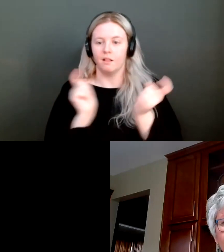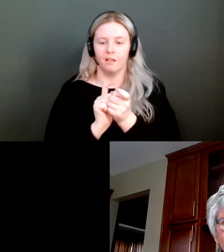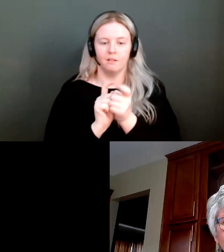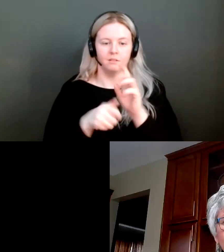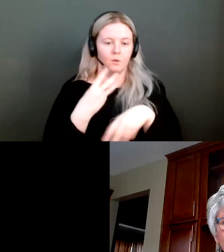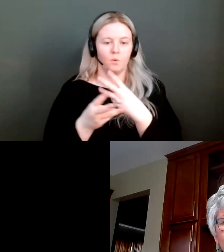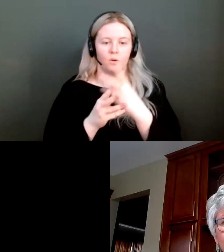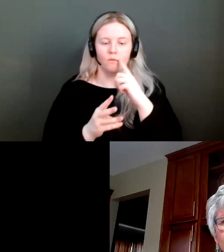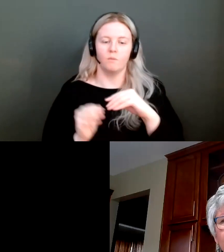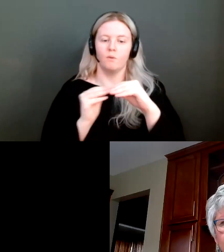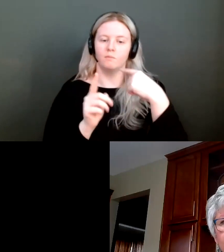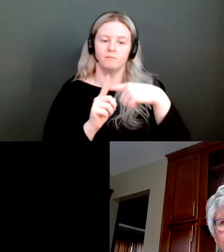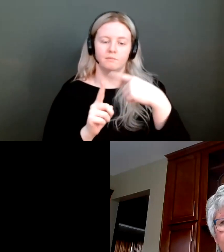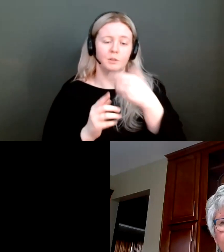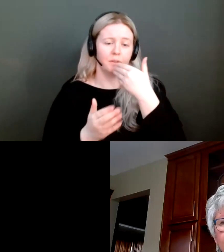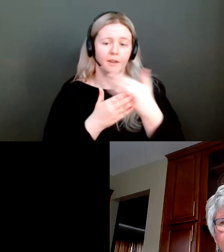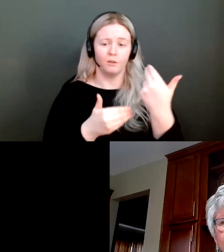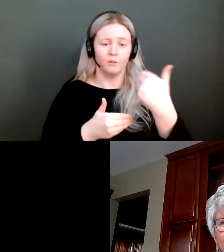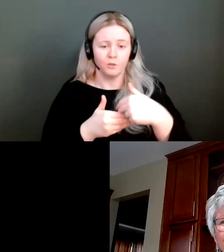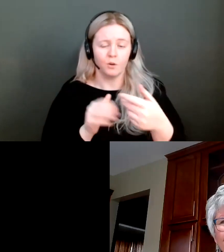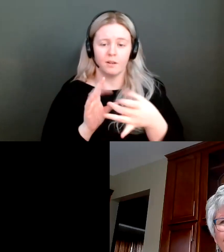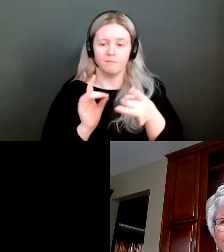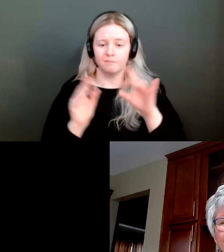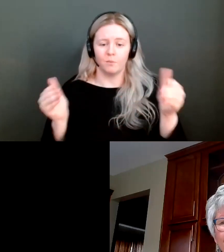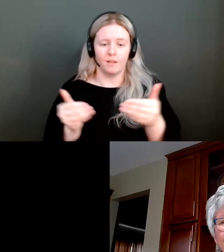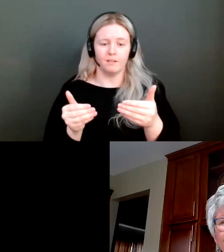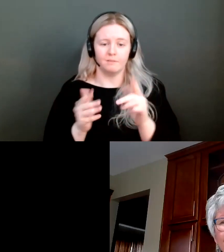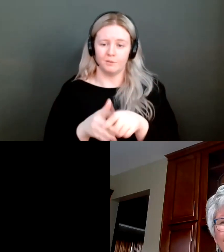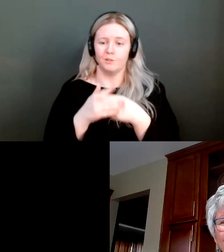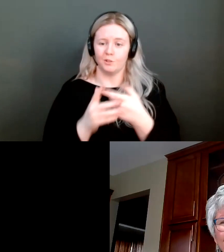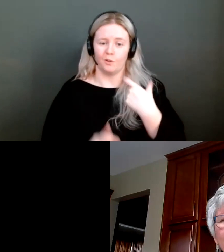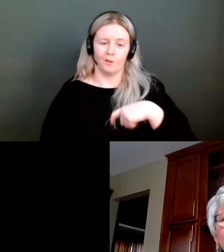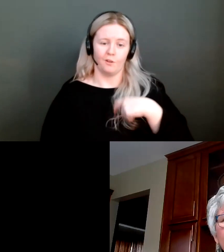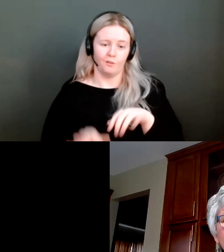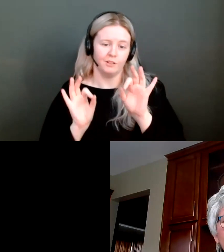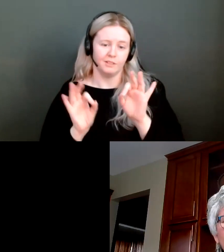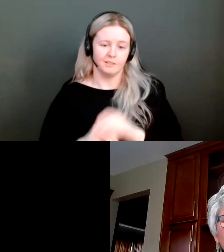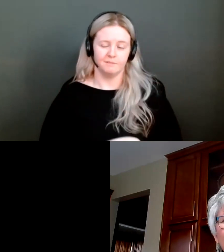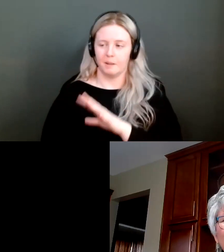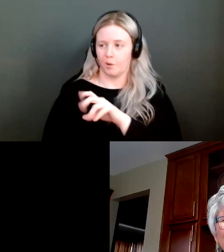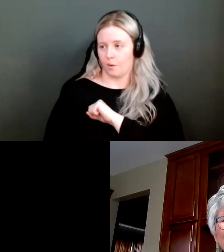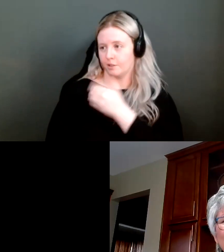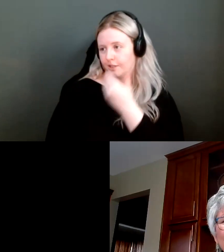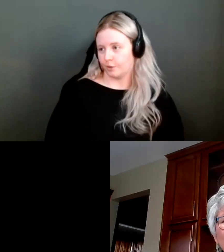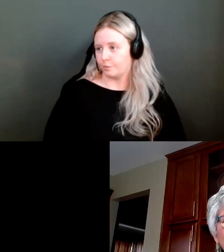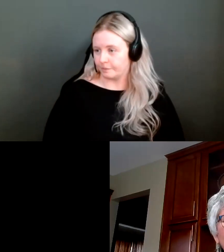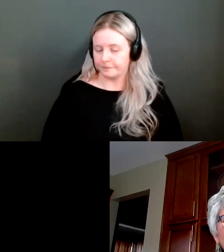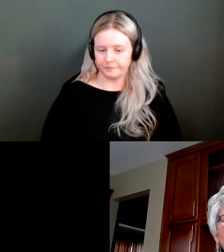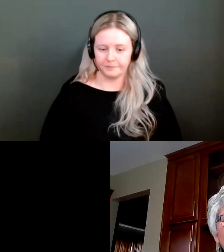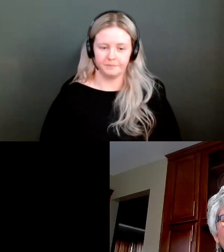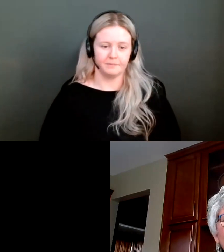for joining and providing that nice welcome to open up our conference. Good inspiring words.